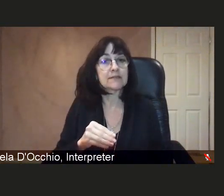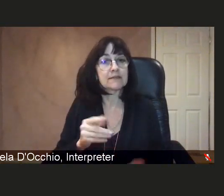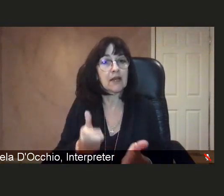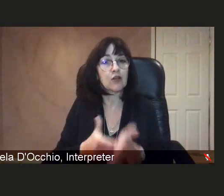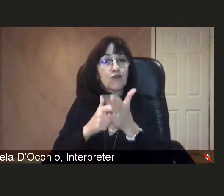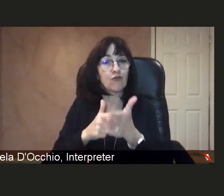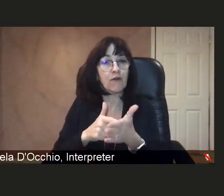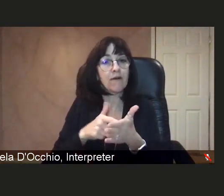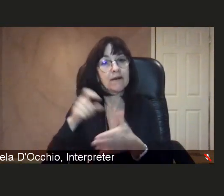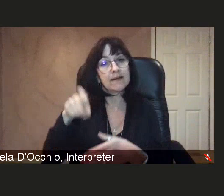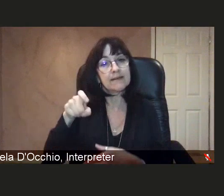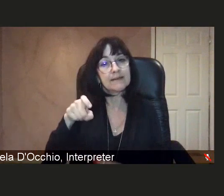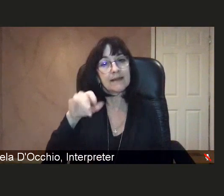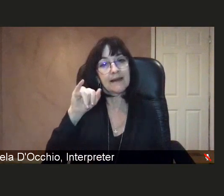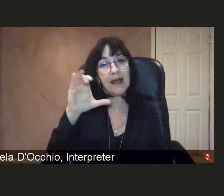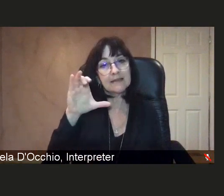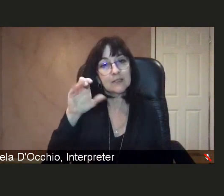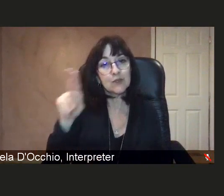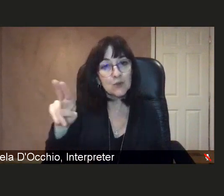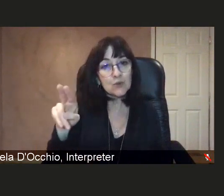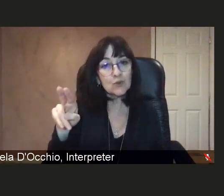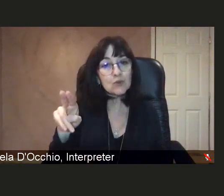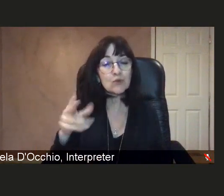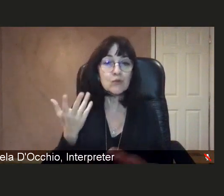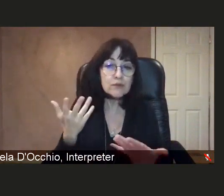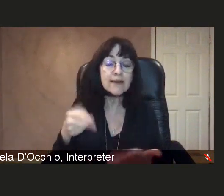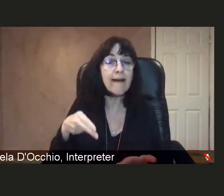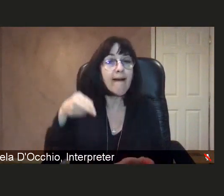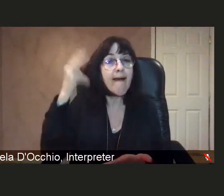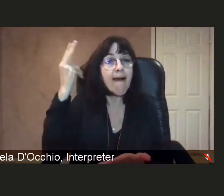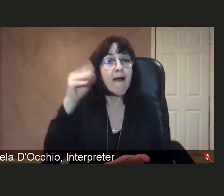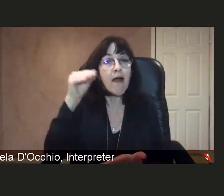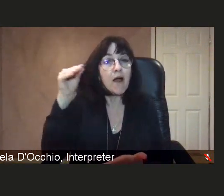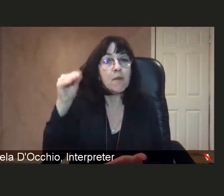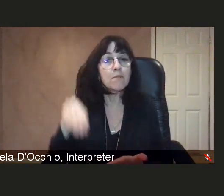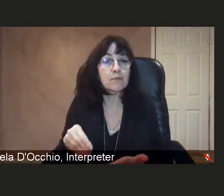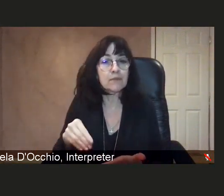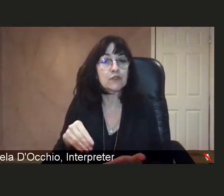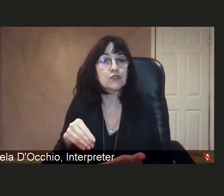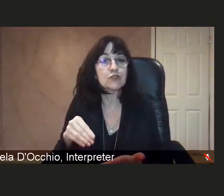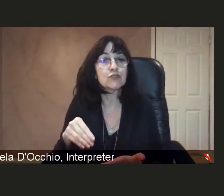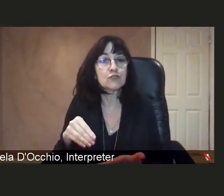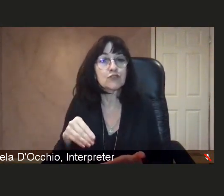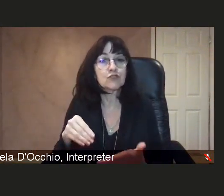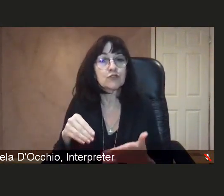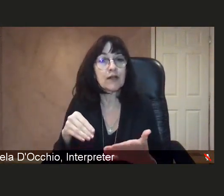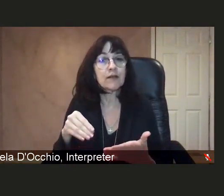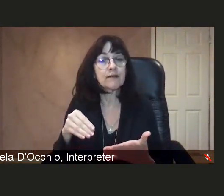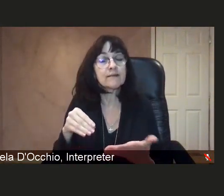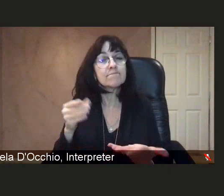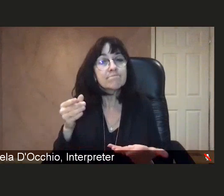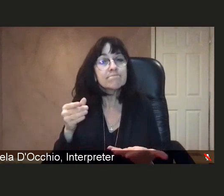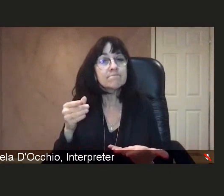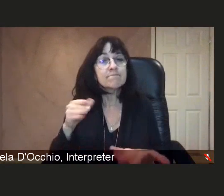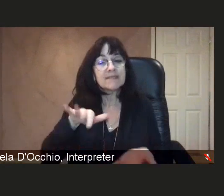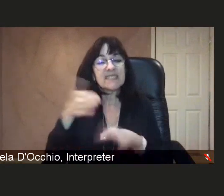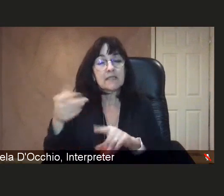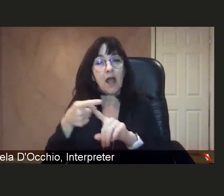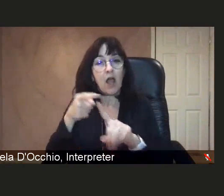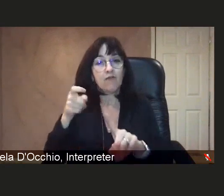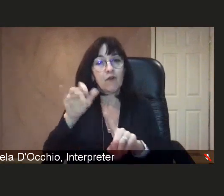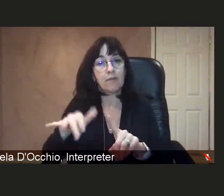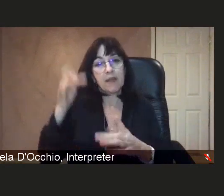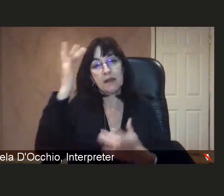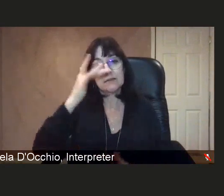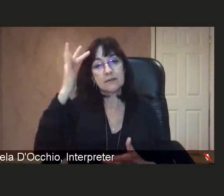greater chance of actually dying from this disease. So I'm going to show you a chart that came out about a week and a half ago from the CDC.